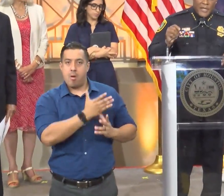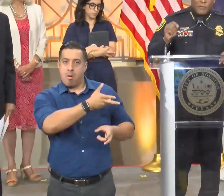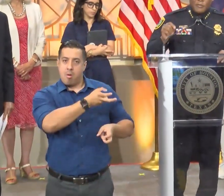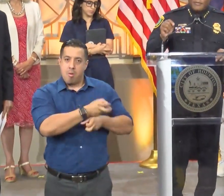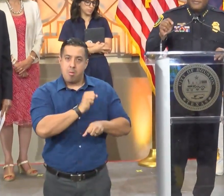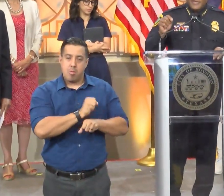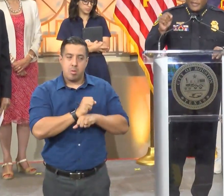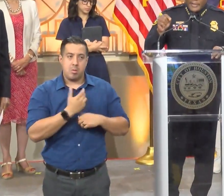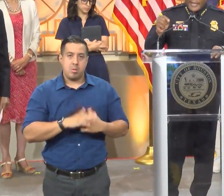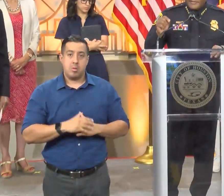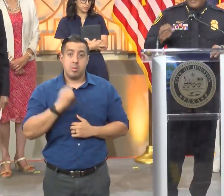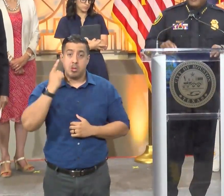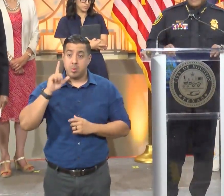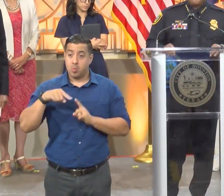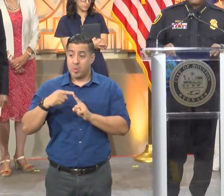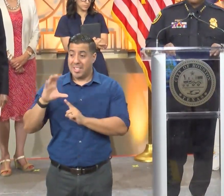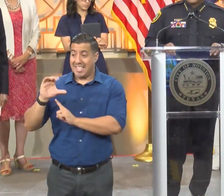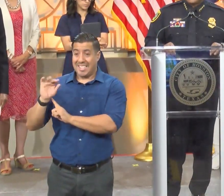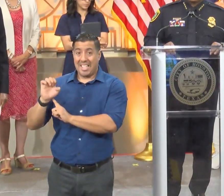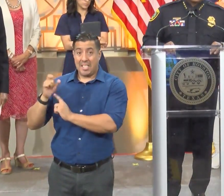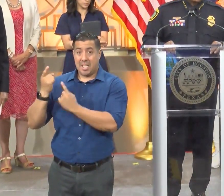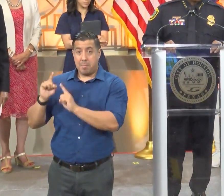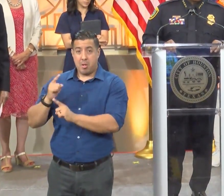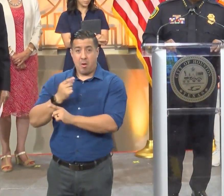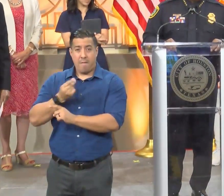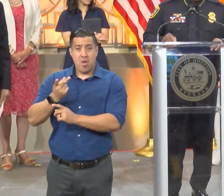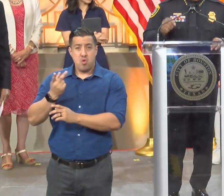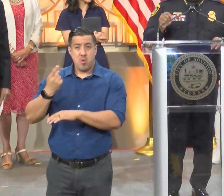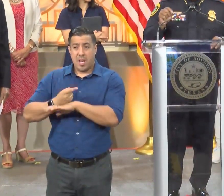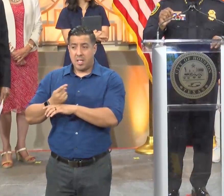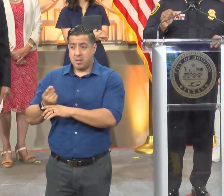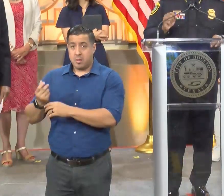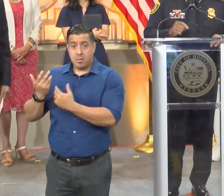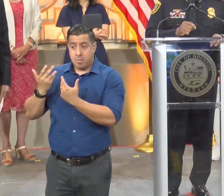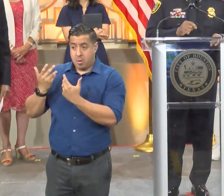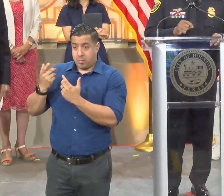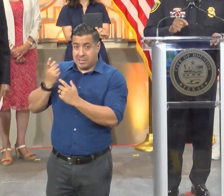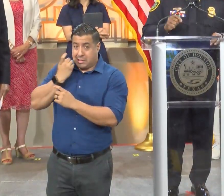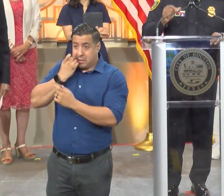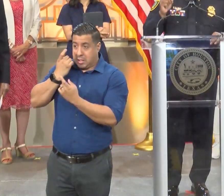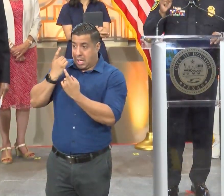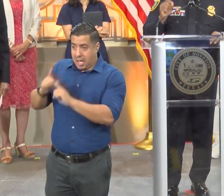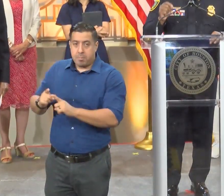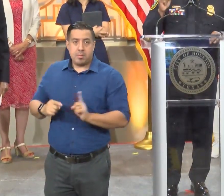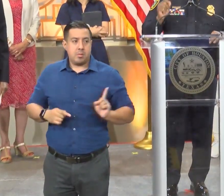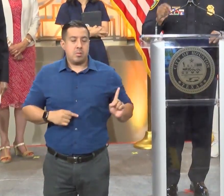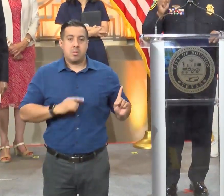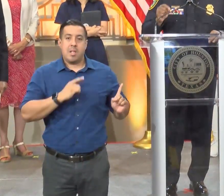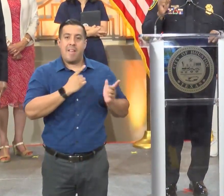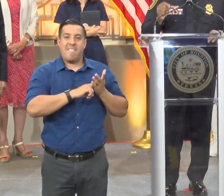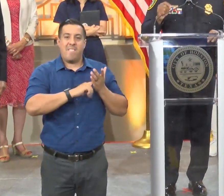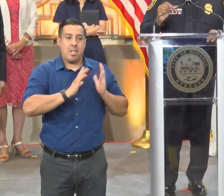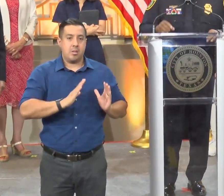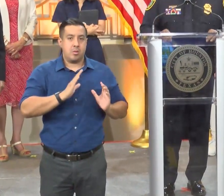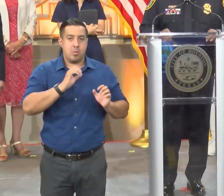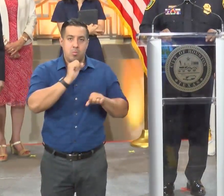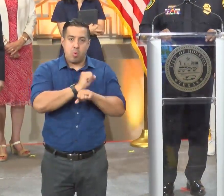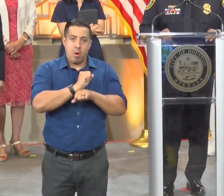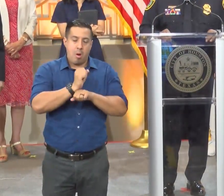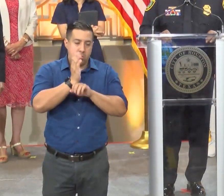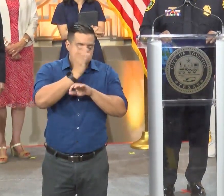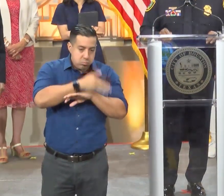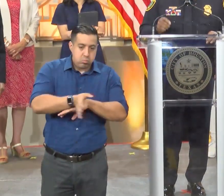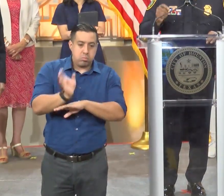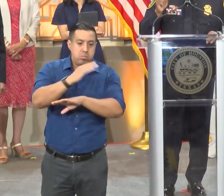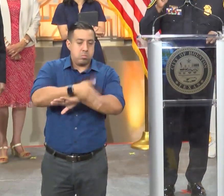From the minute these cases dropped a few days ago, our investigators have been working 24/7 around the